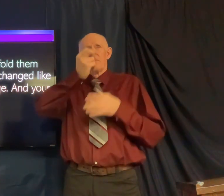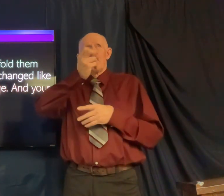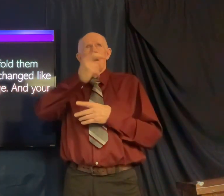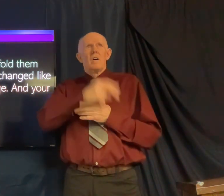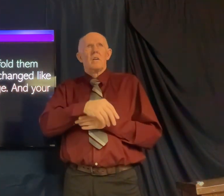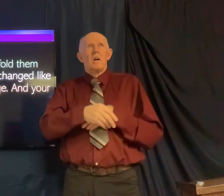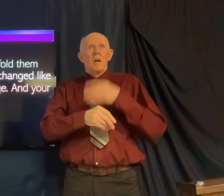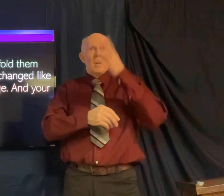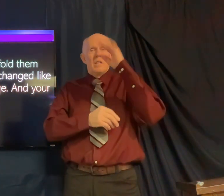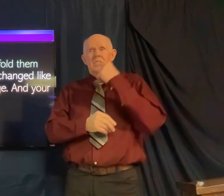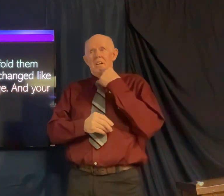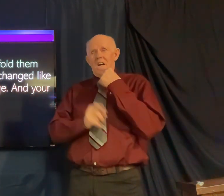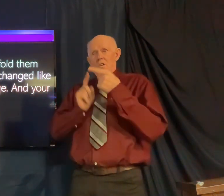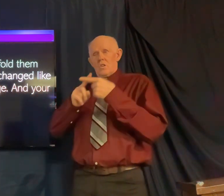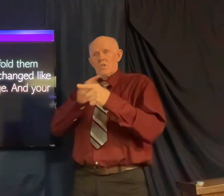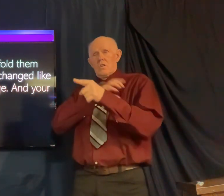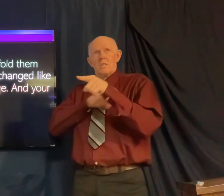In Hebrews 1:12 in the EVD,